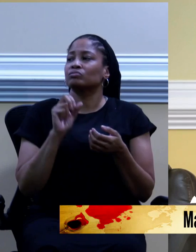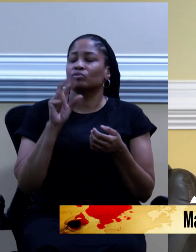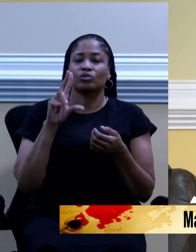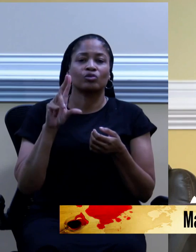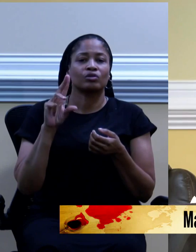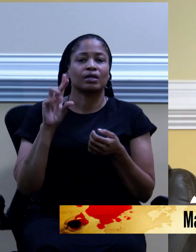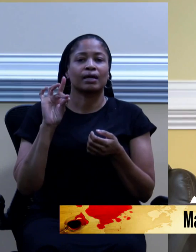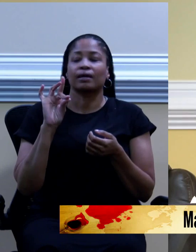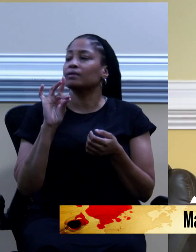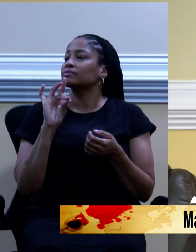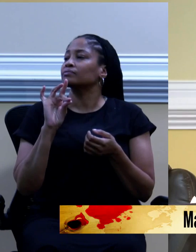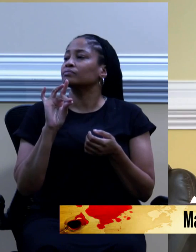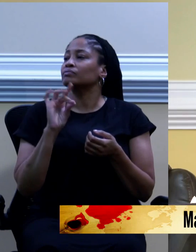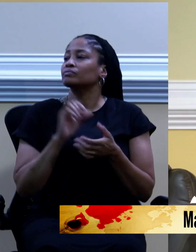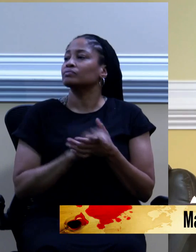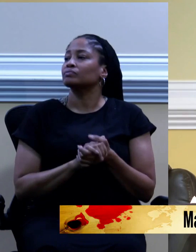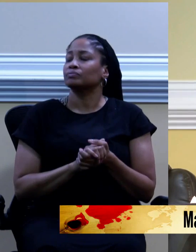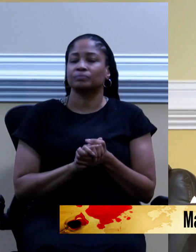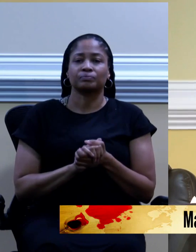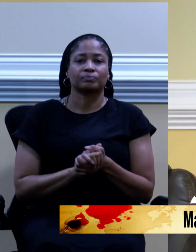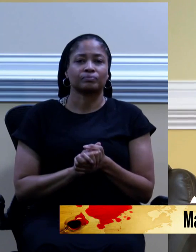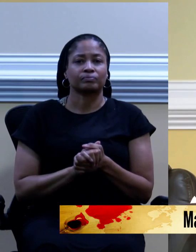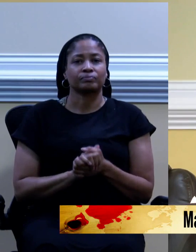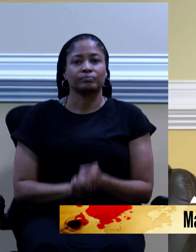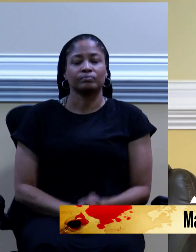And we're going to start reading at verse 38.